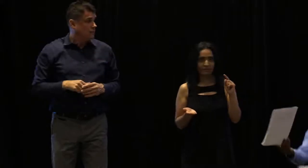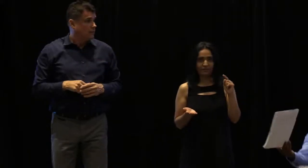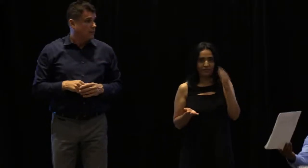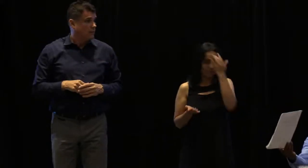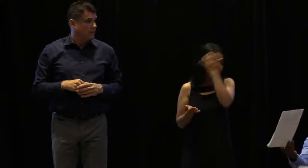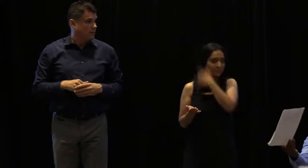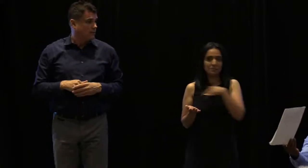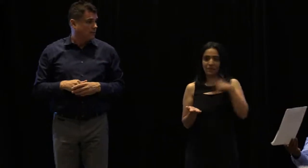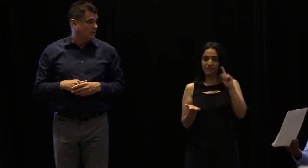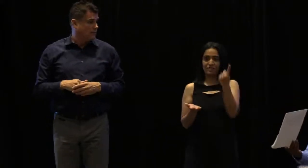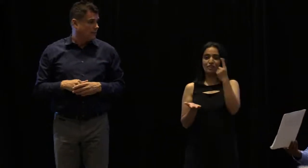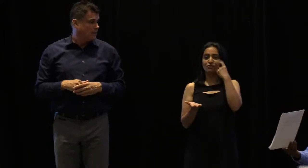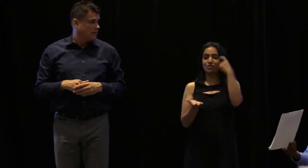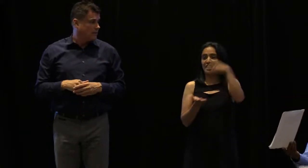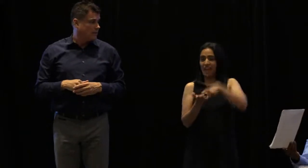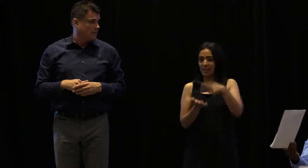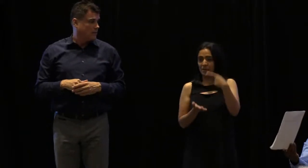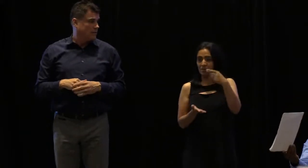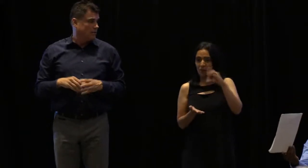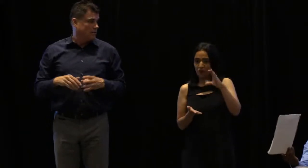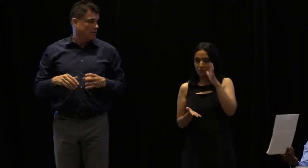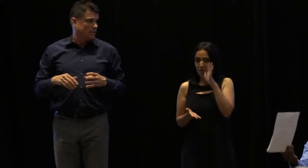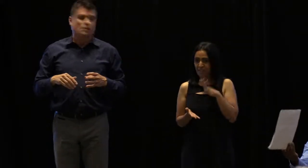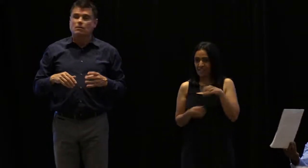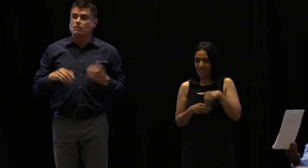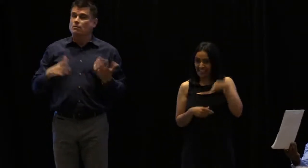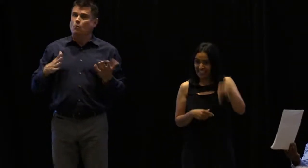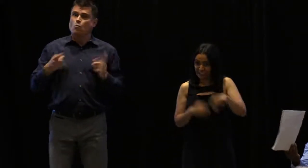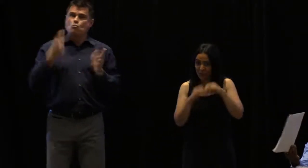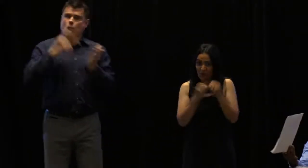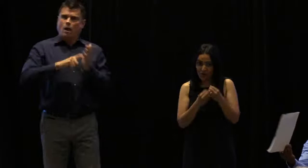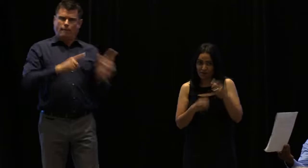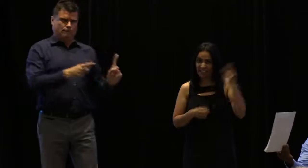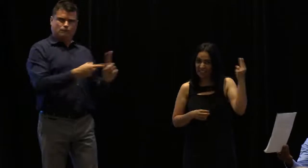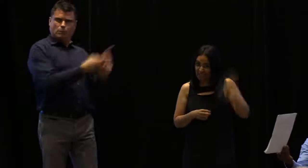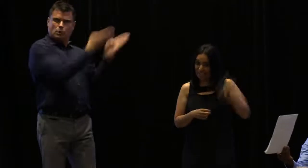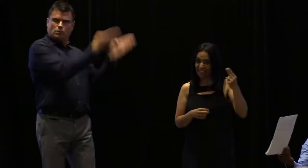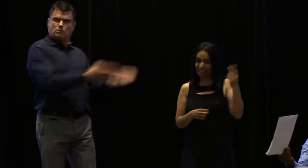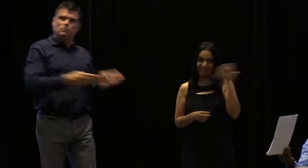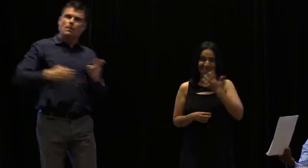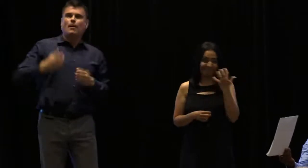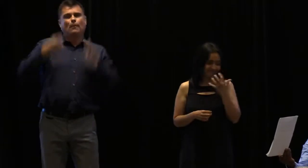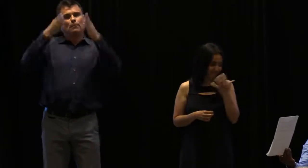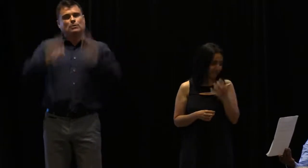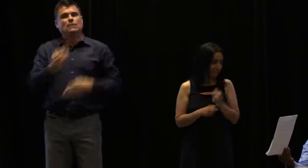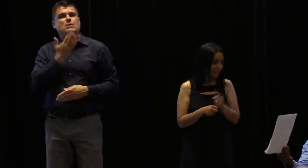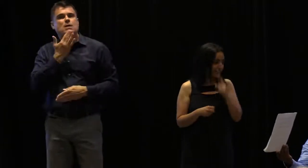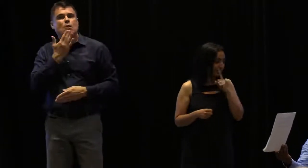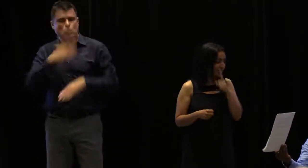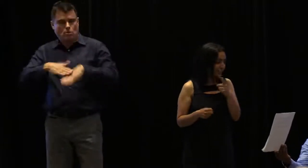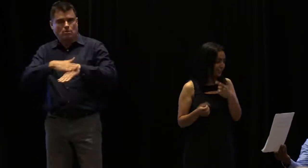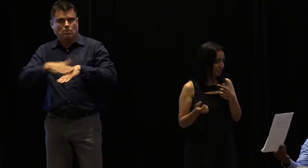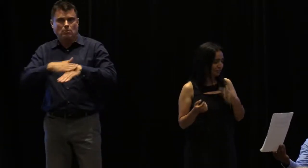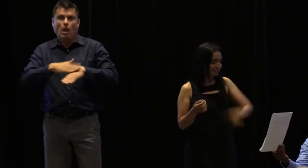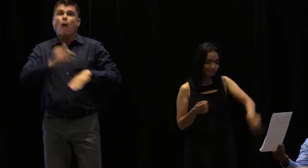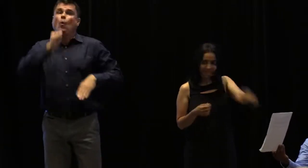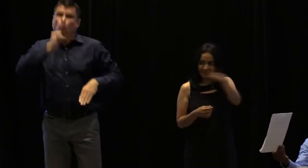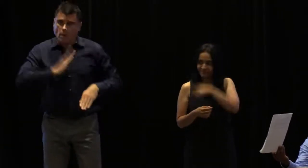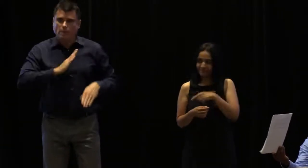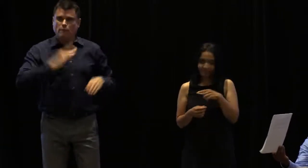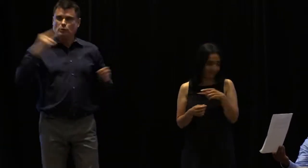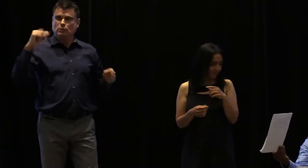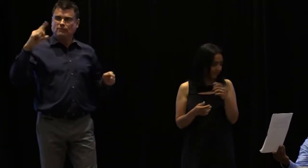I'm in the wrong spot and people are all over the place. So just for myself, as a person of color, as a